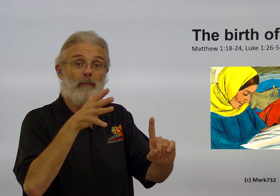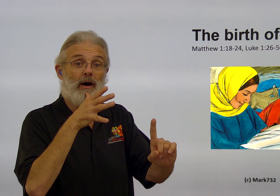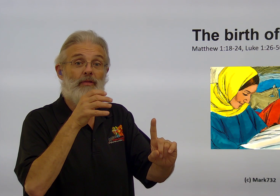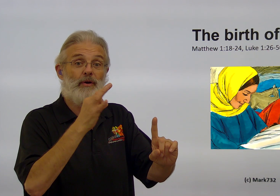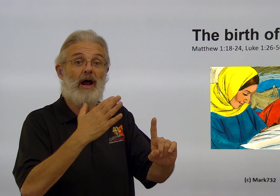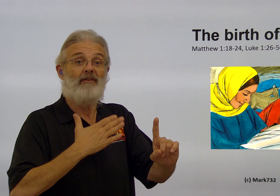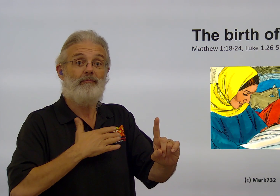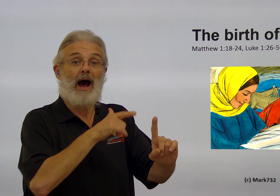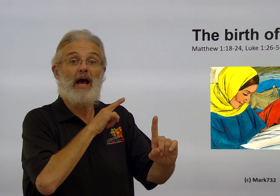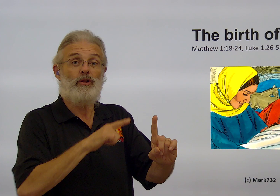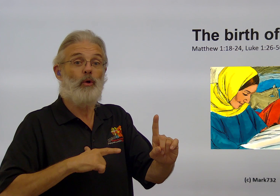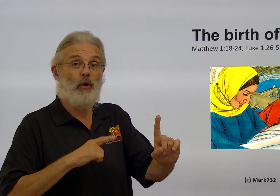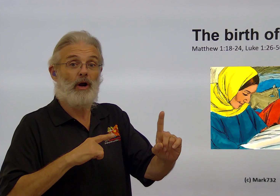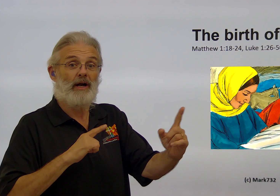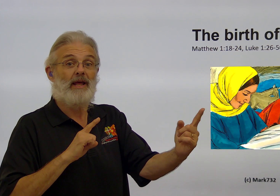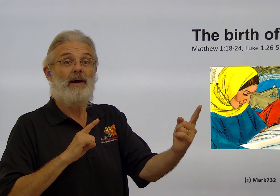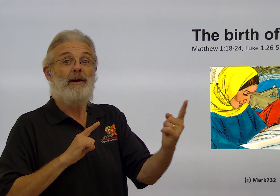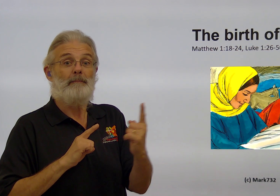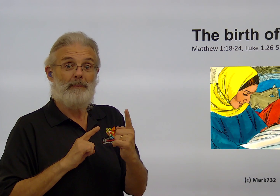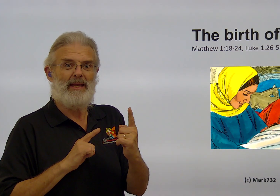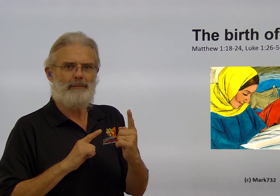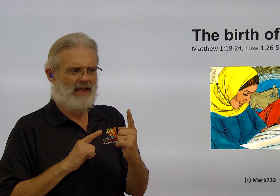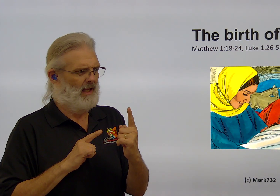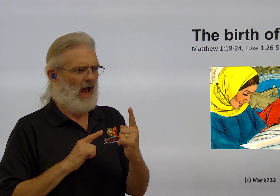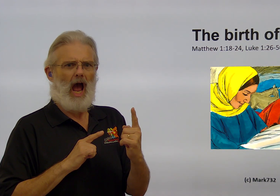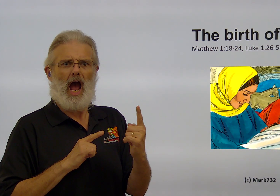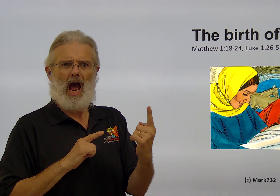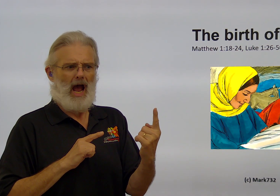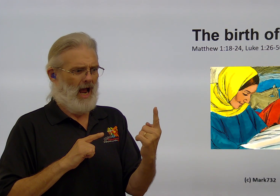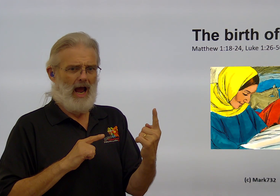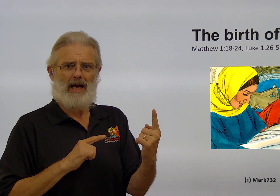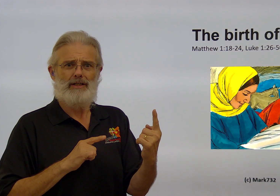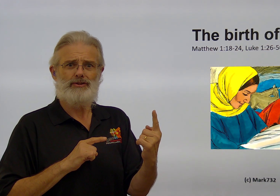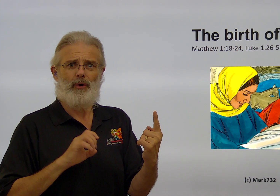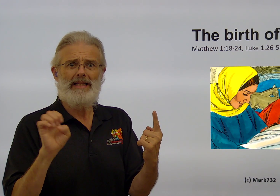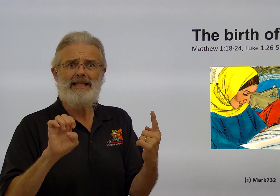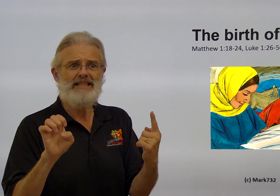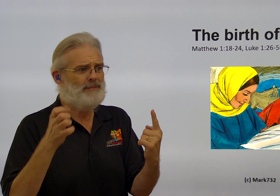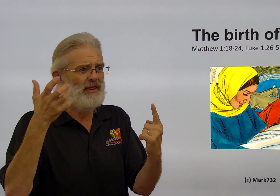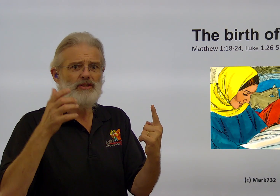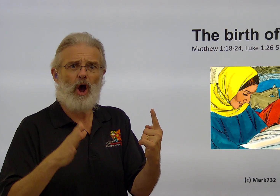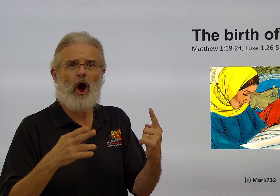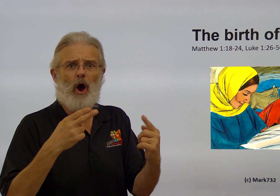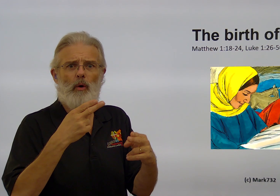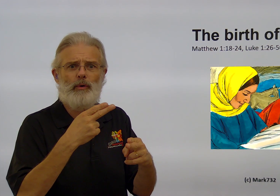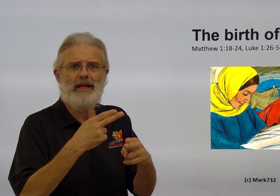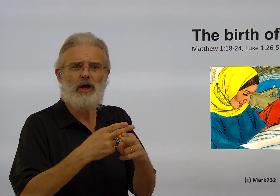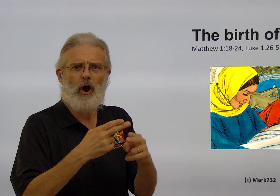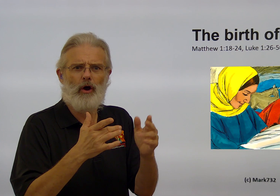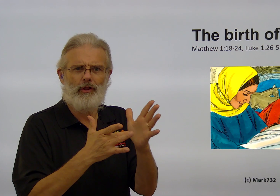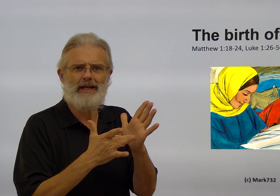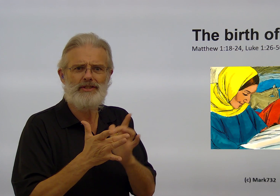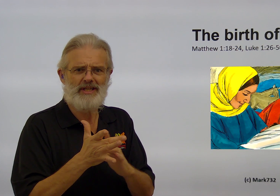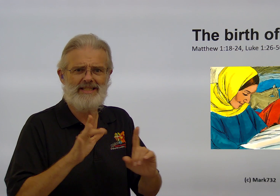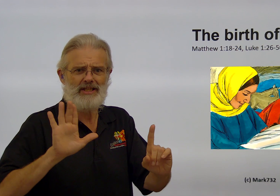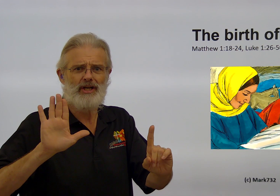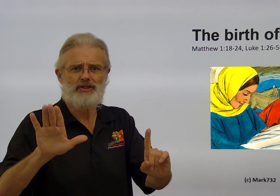mother of my Lord meet me?" So Elizabeth is already calling Jesus